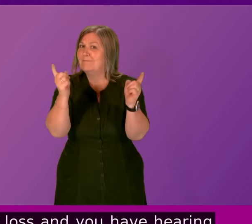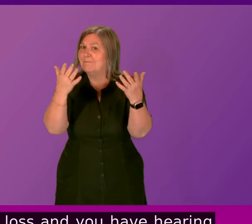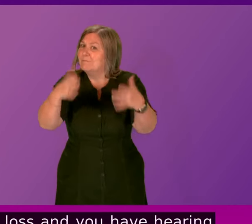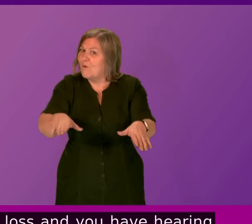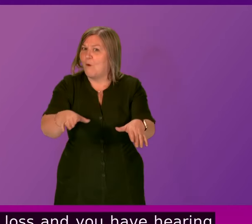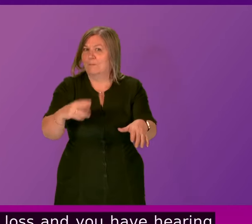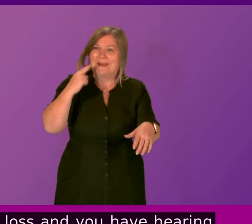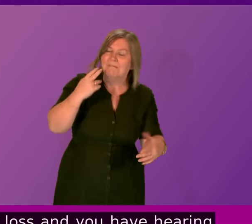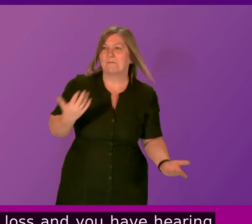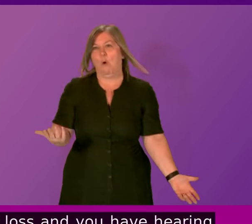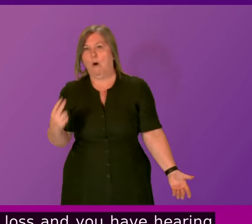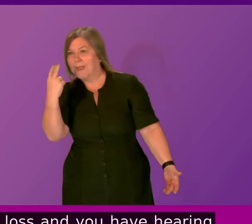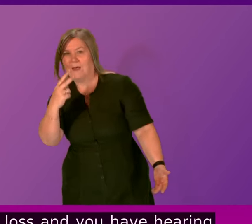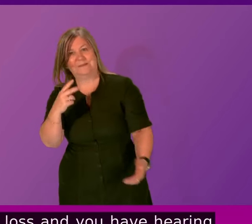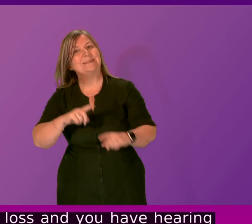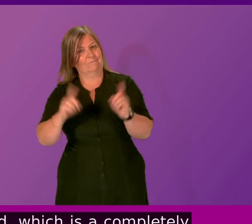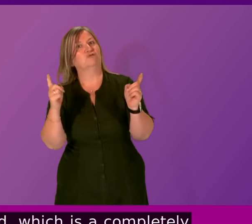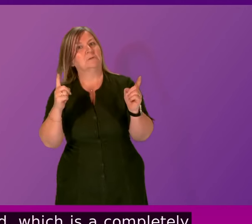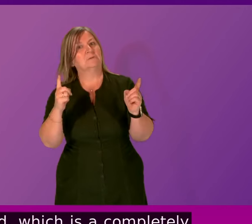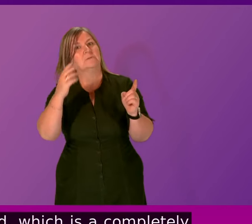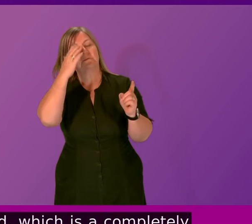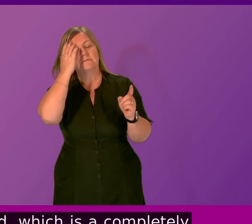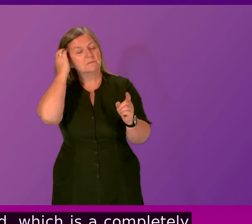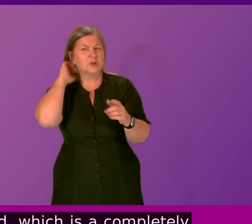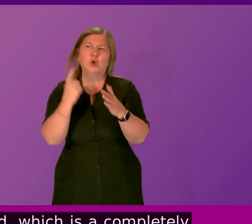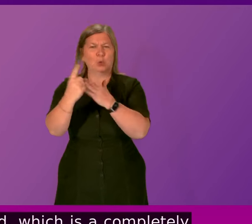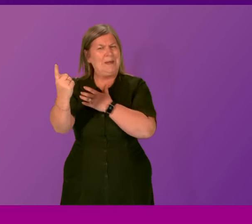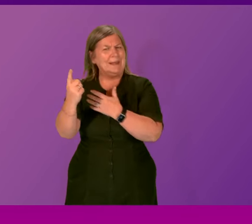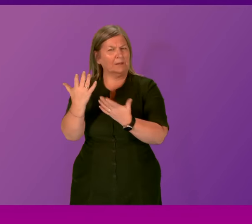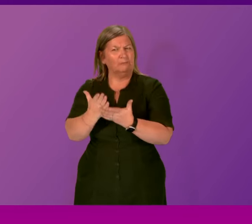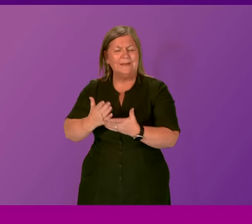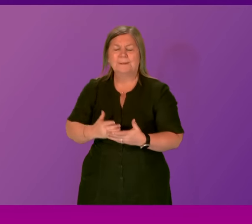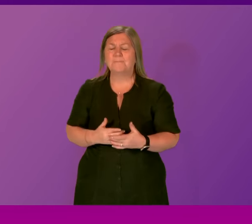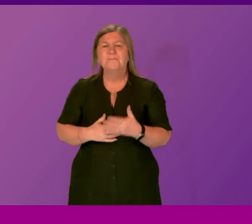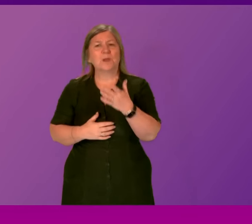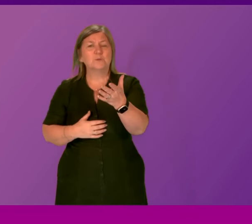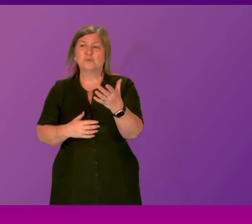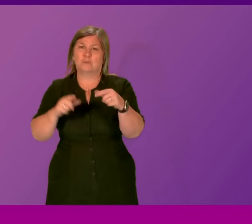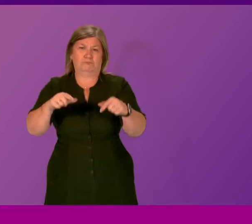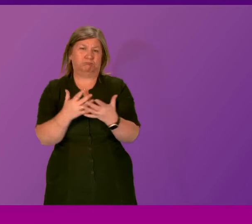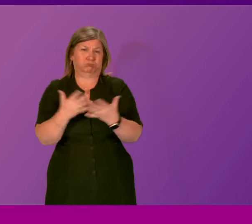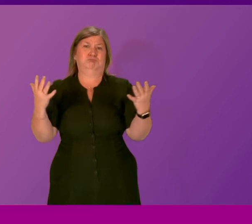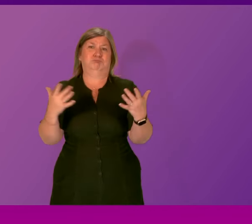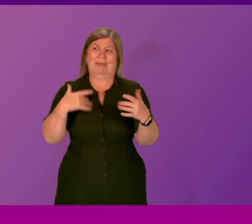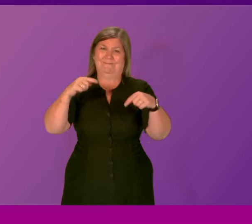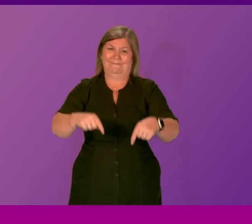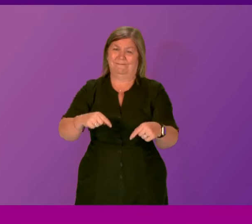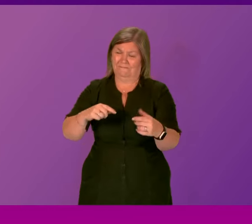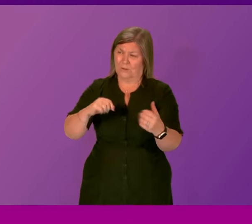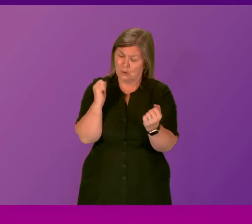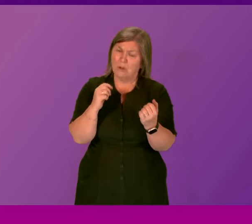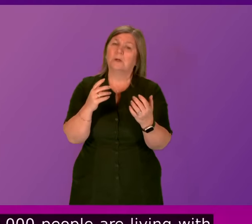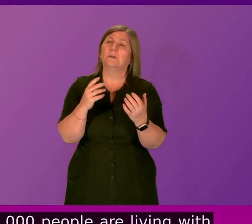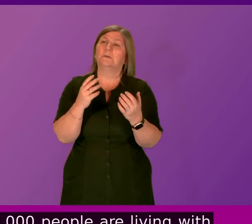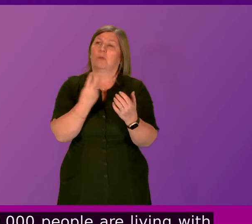unique condition. Across Scotland, around 30,000 people are living with deafblindness, as we've heard, and